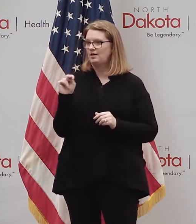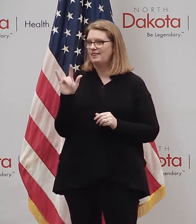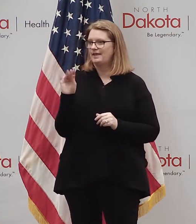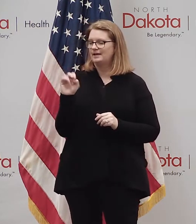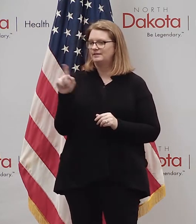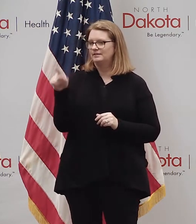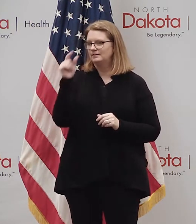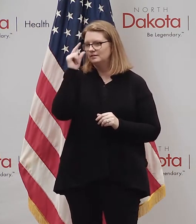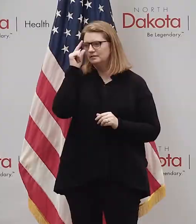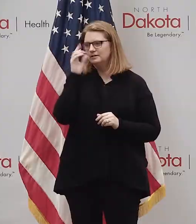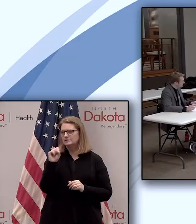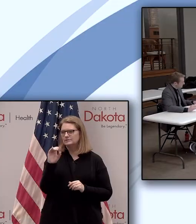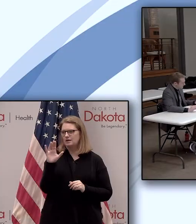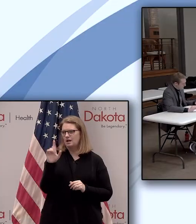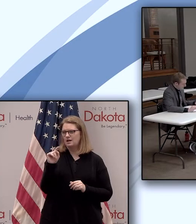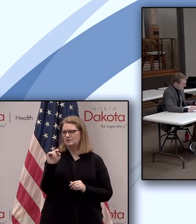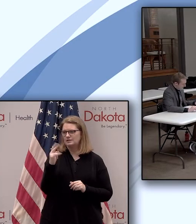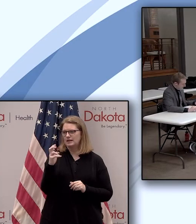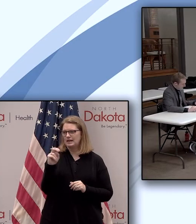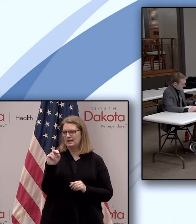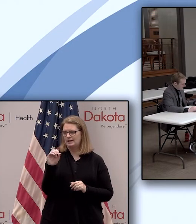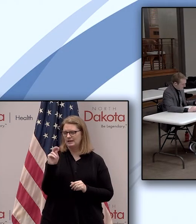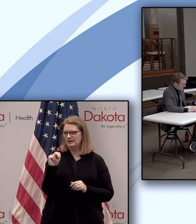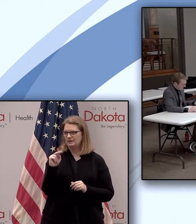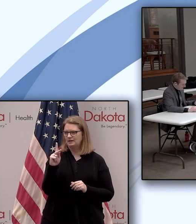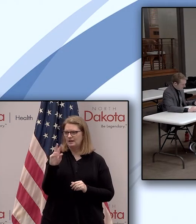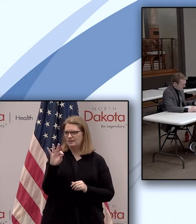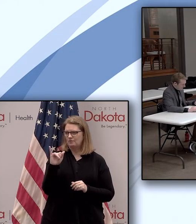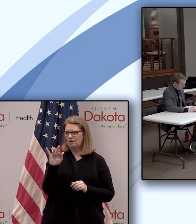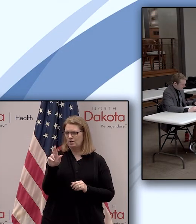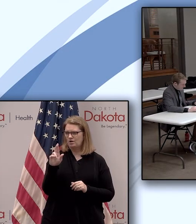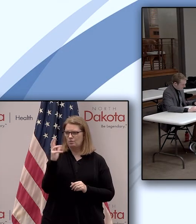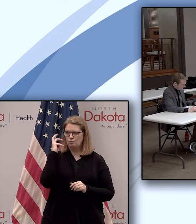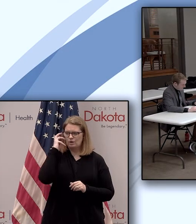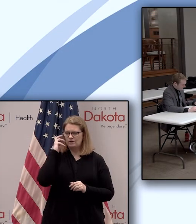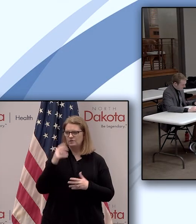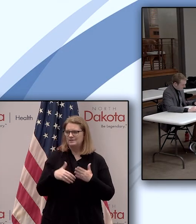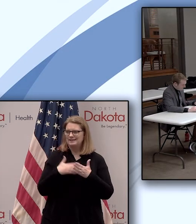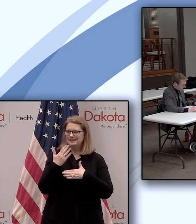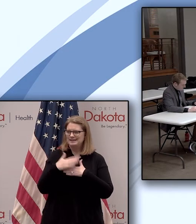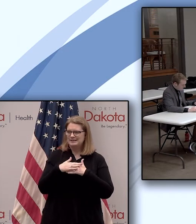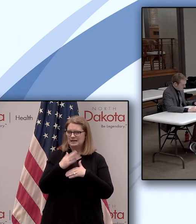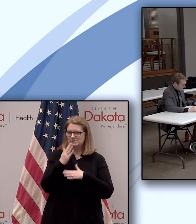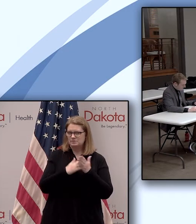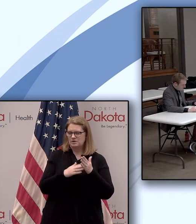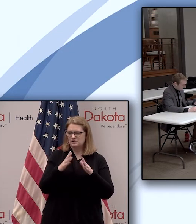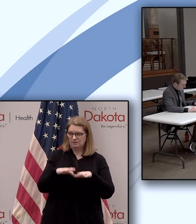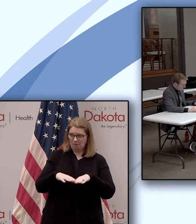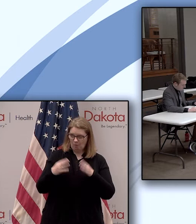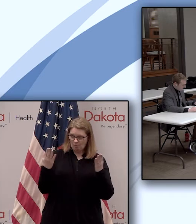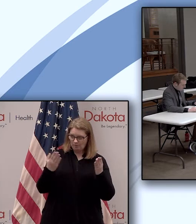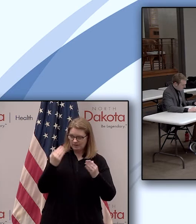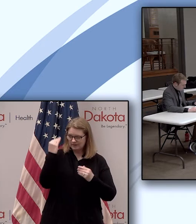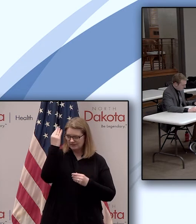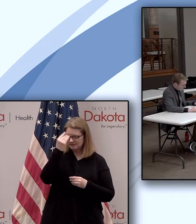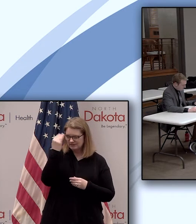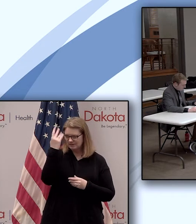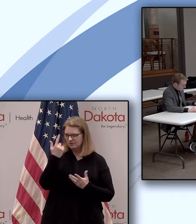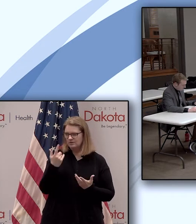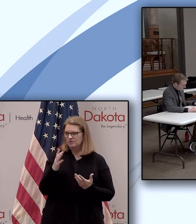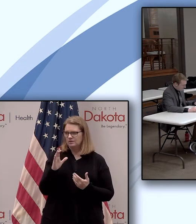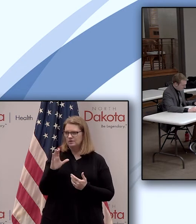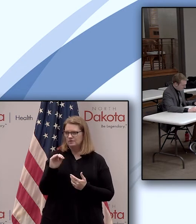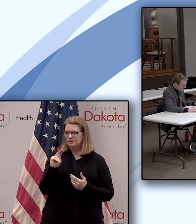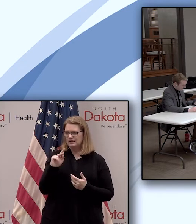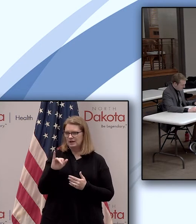Online? Scott Hennen, WZFG KFYR Radio. As the next phases of reopening are considered, what role will the